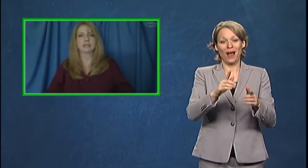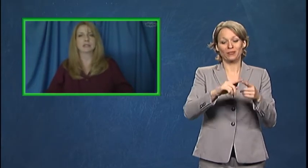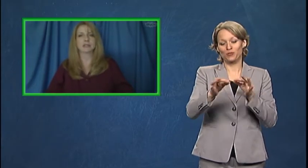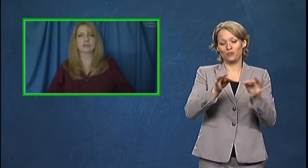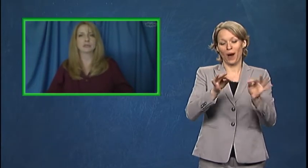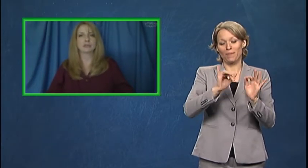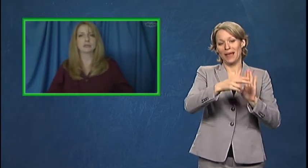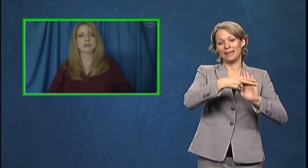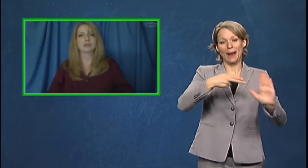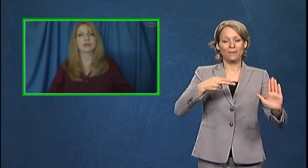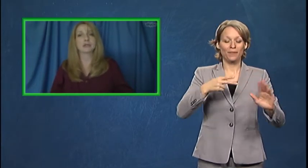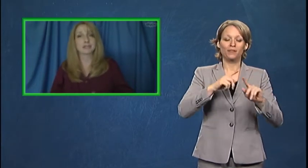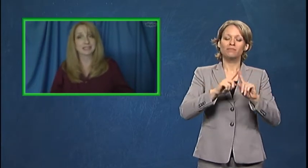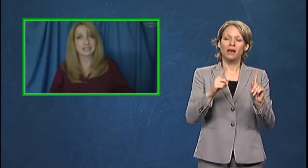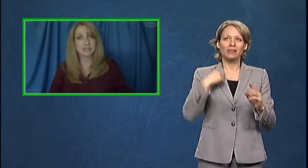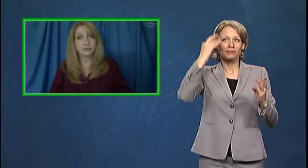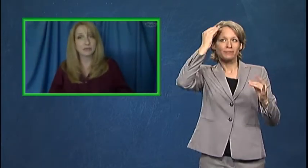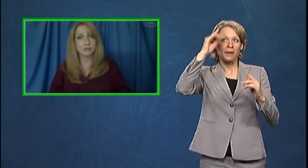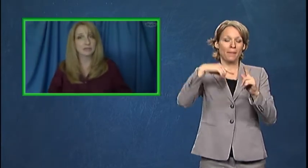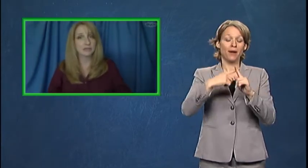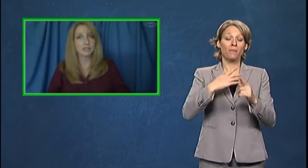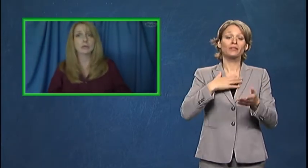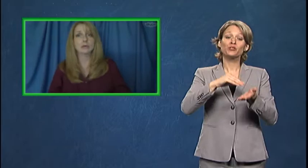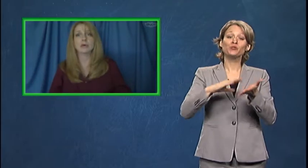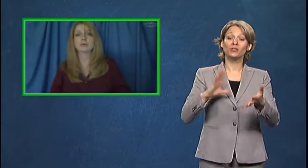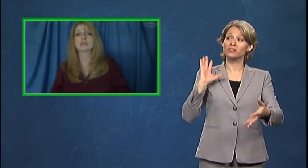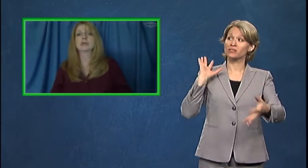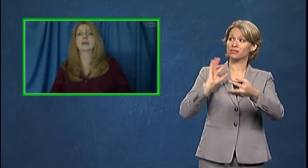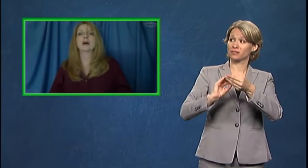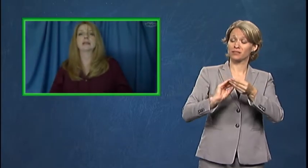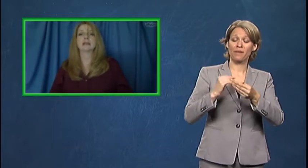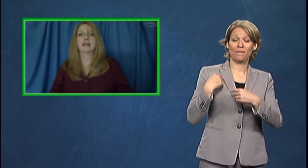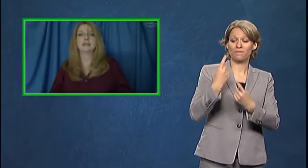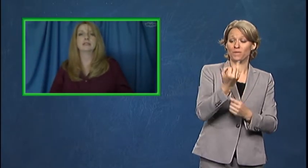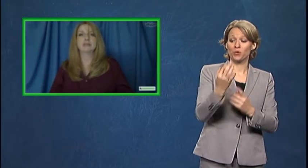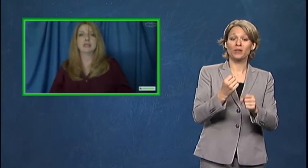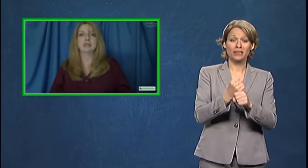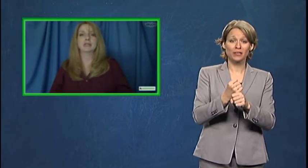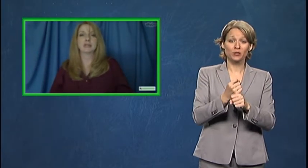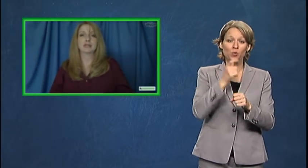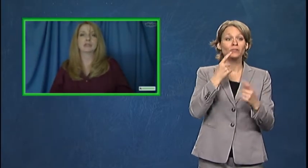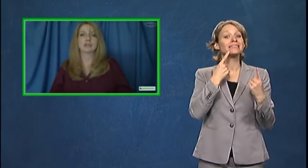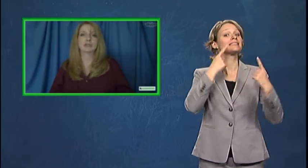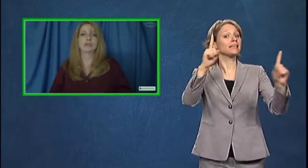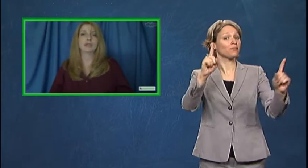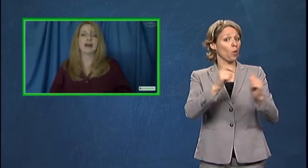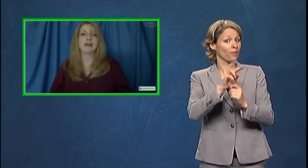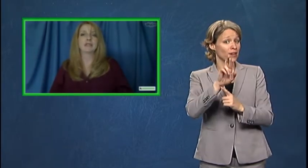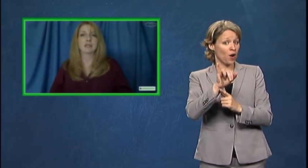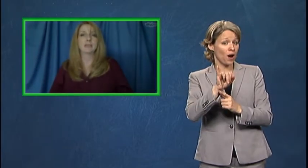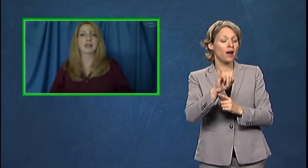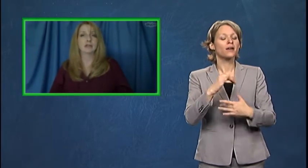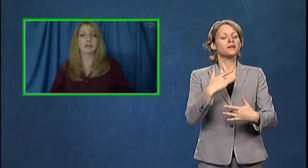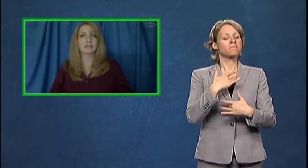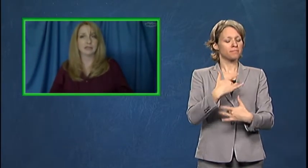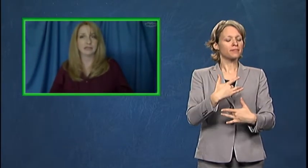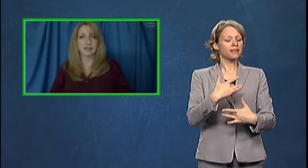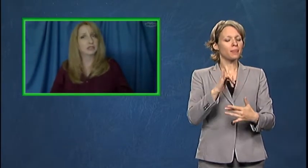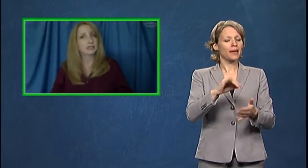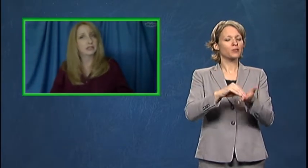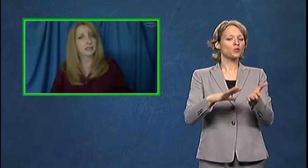over the years with students who are successful with video remote tend to be this type of student who have some level